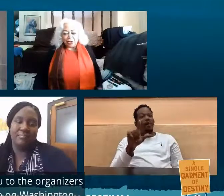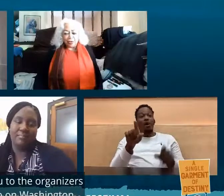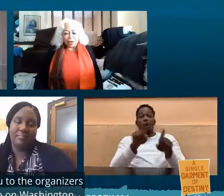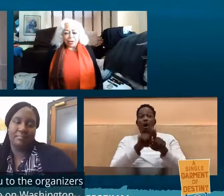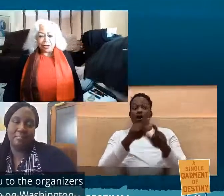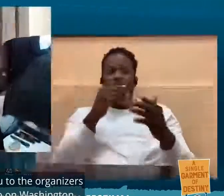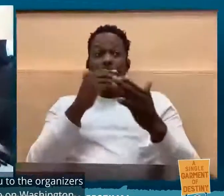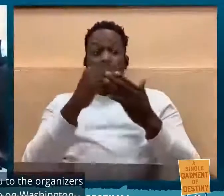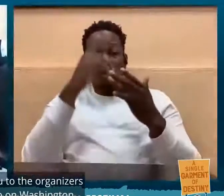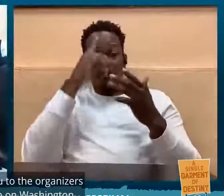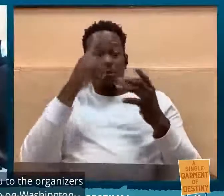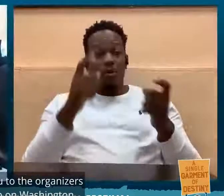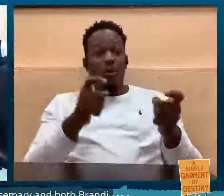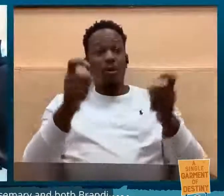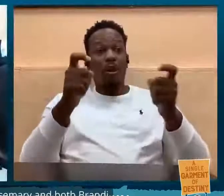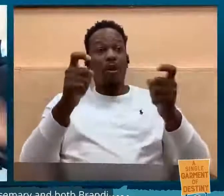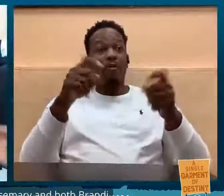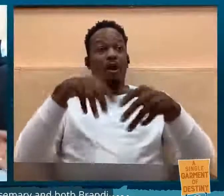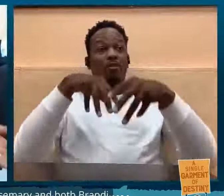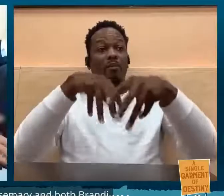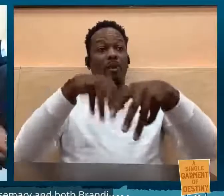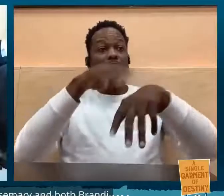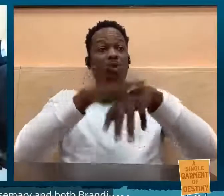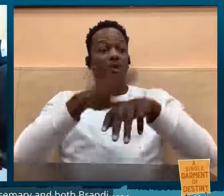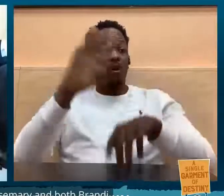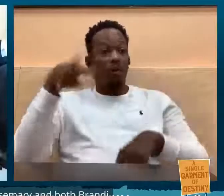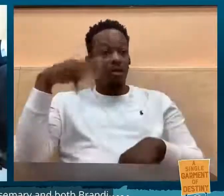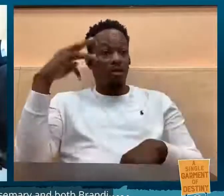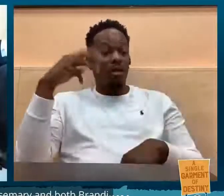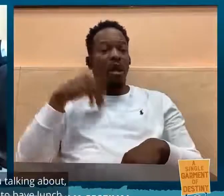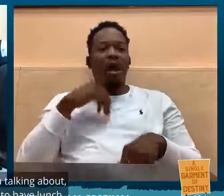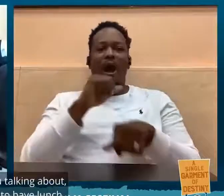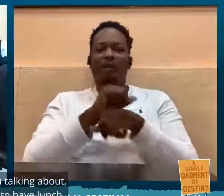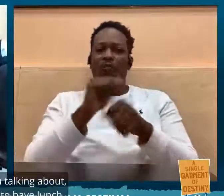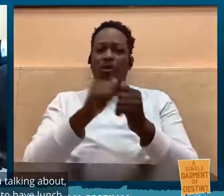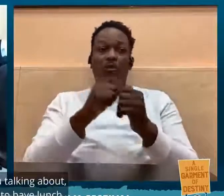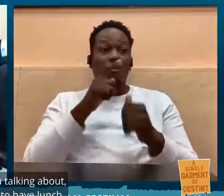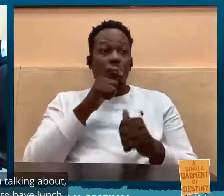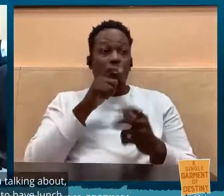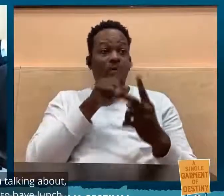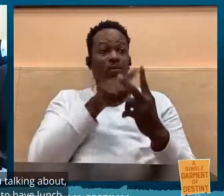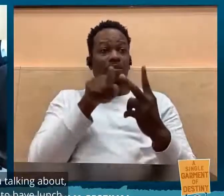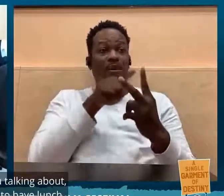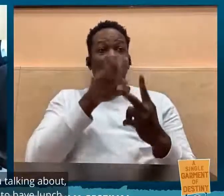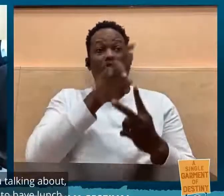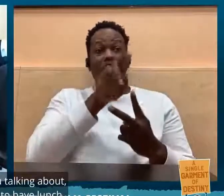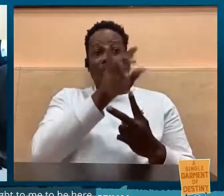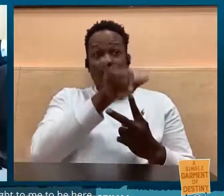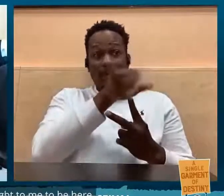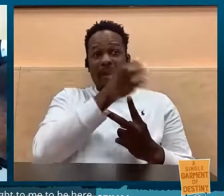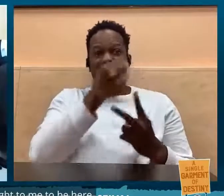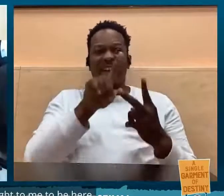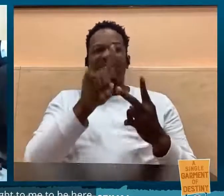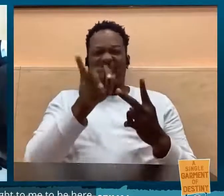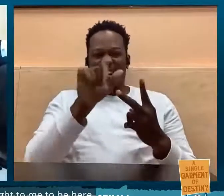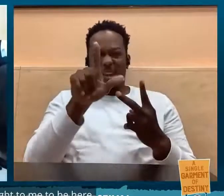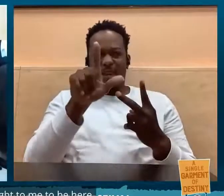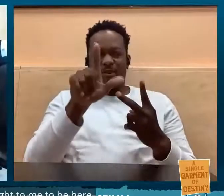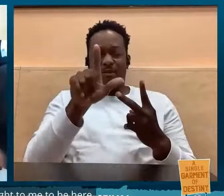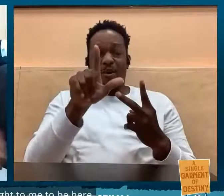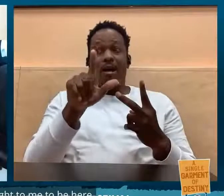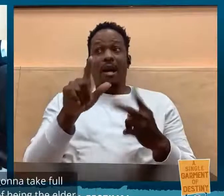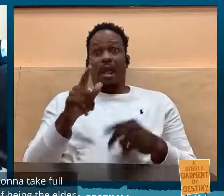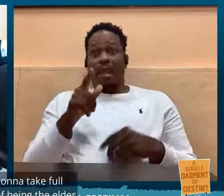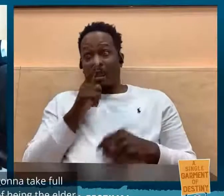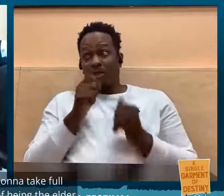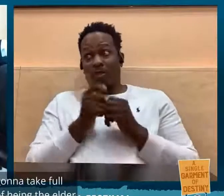organizers of the March on Washington. I've worked with Rosemary and both Brandi. This is you talked about you want to have lunch. This is just a delight to me to